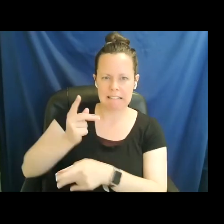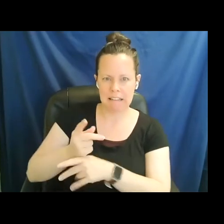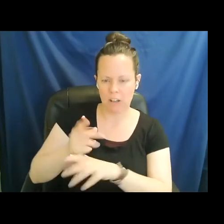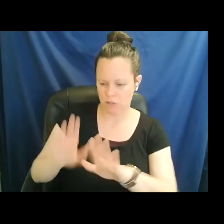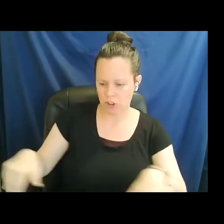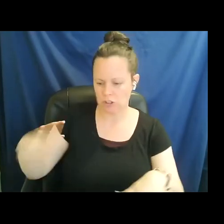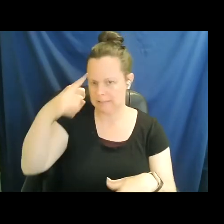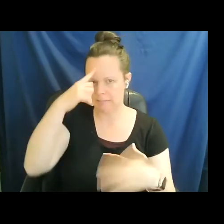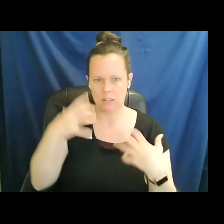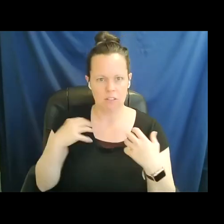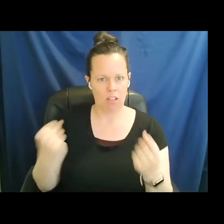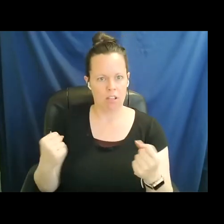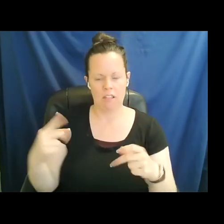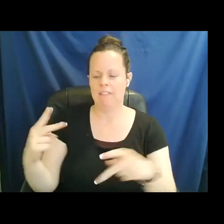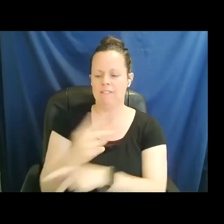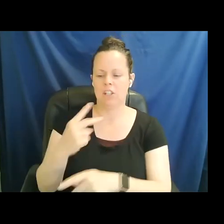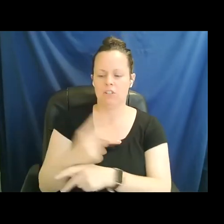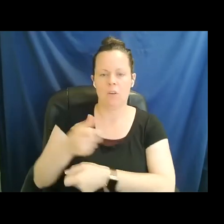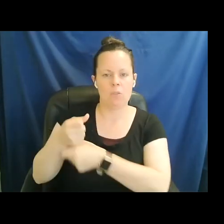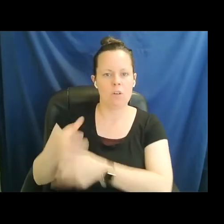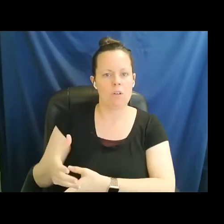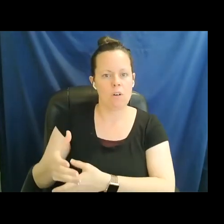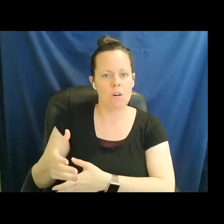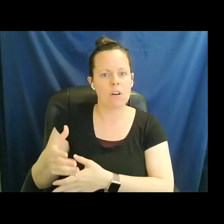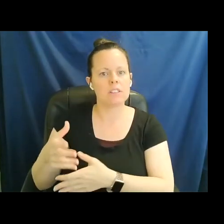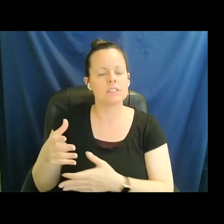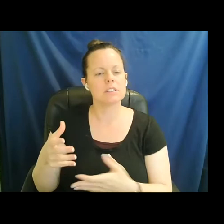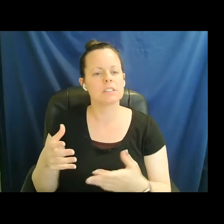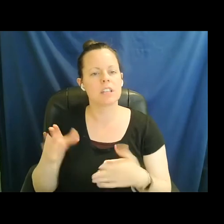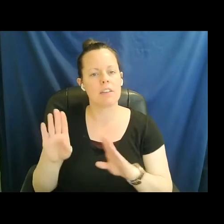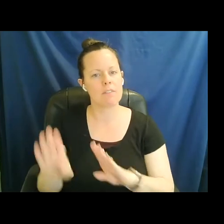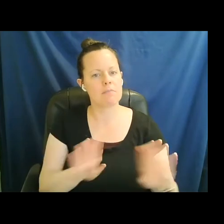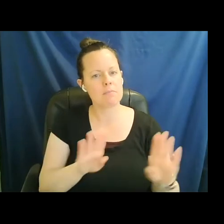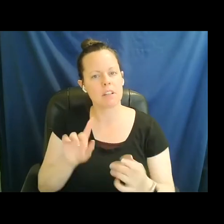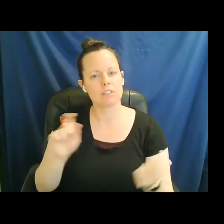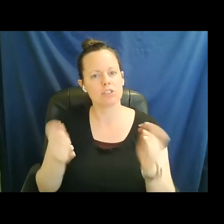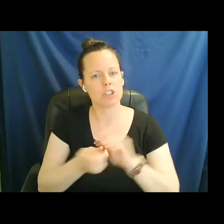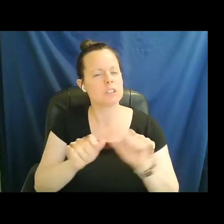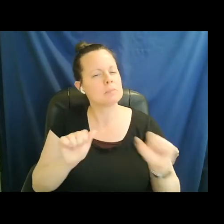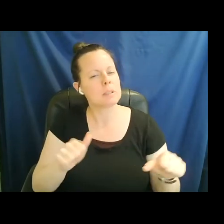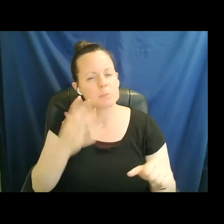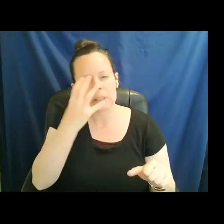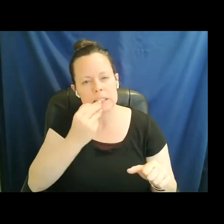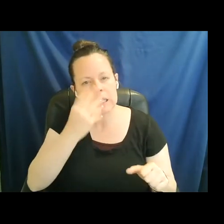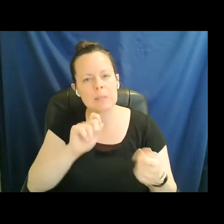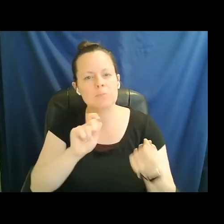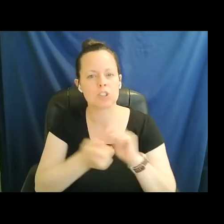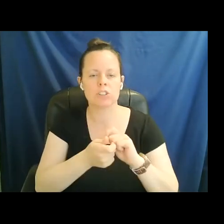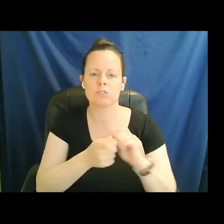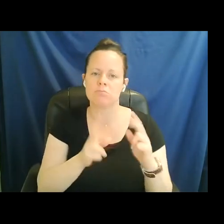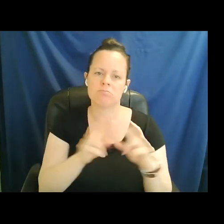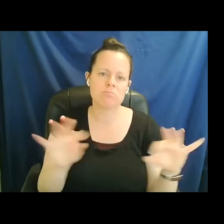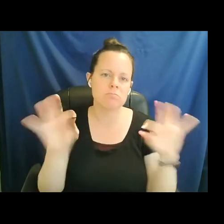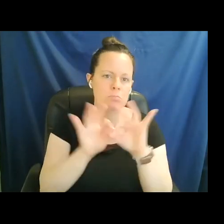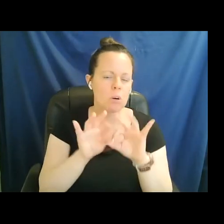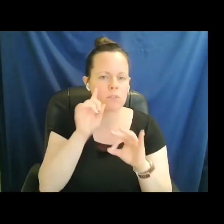out the cause of those behavior changes, possible sleep changes are all really important to your child's